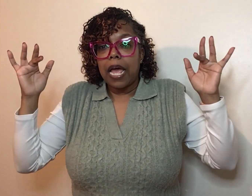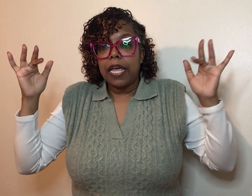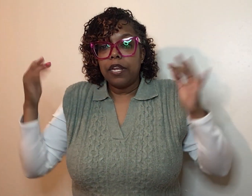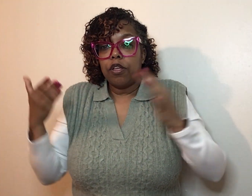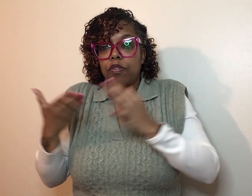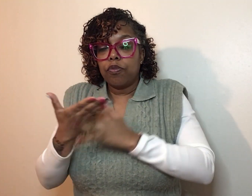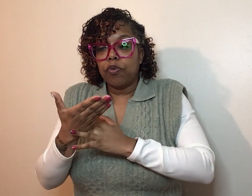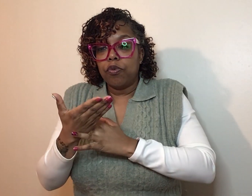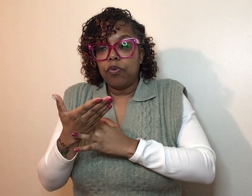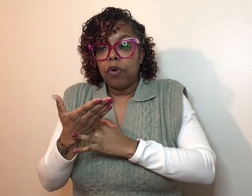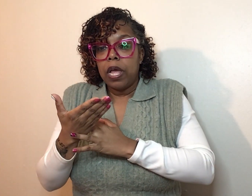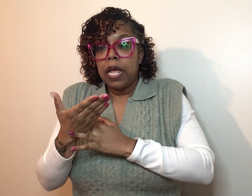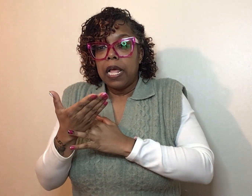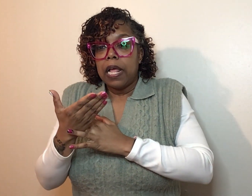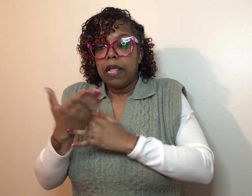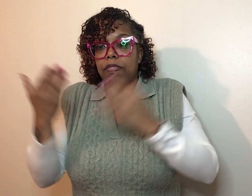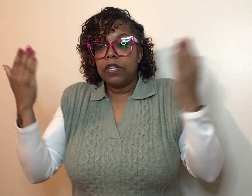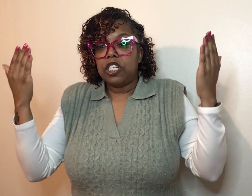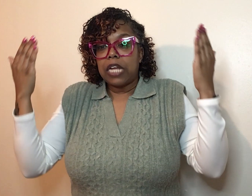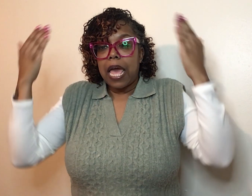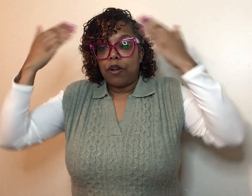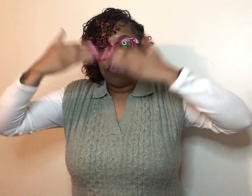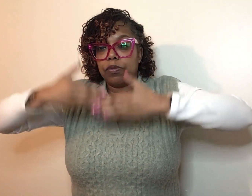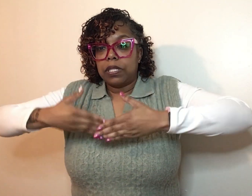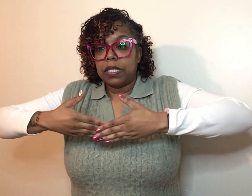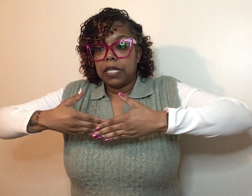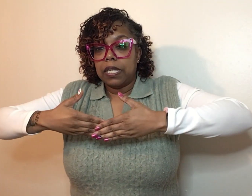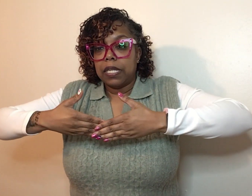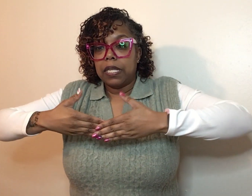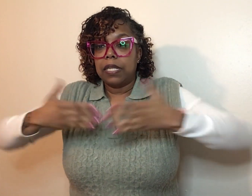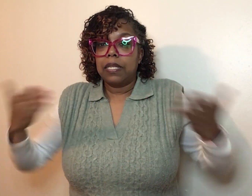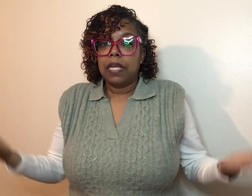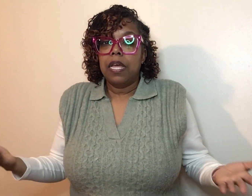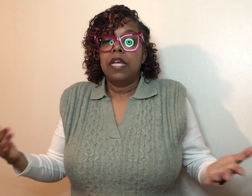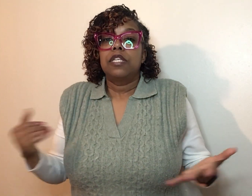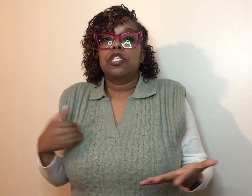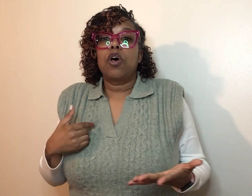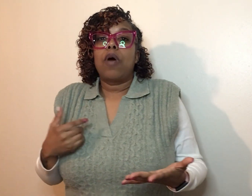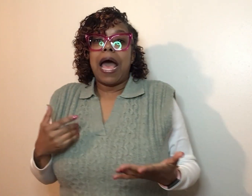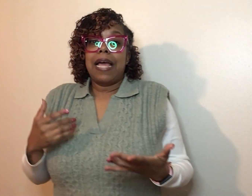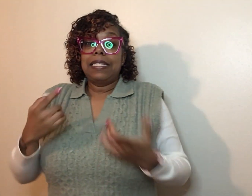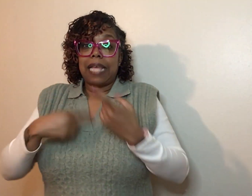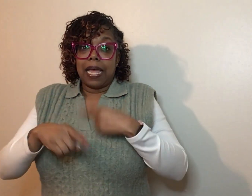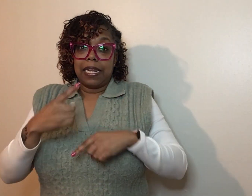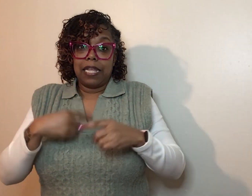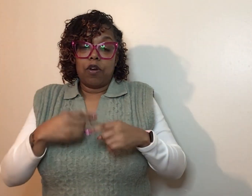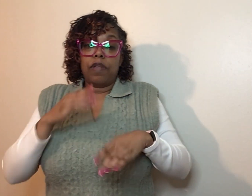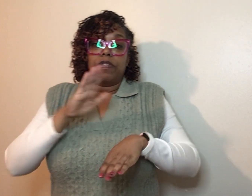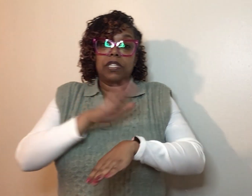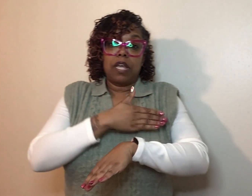shine through the shadows. So I signed it on the